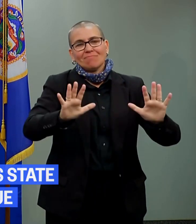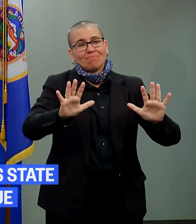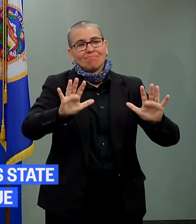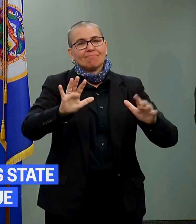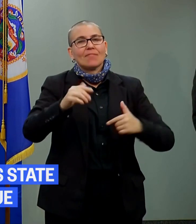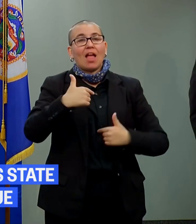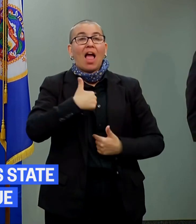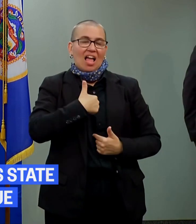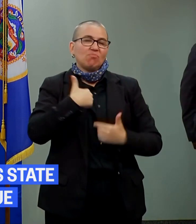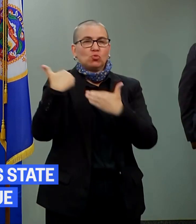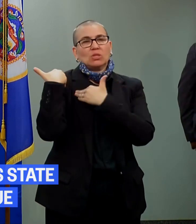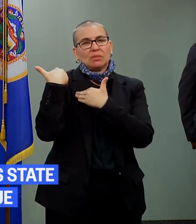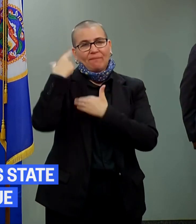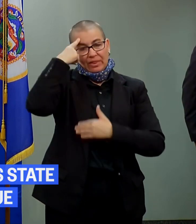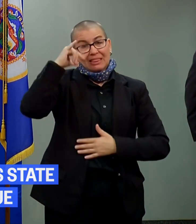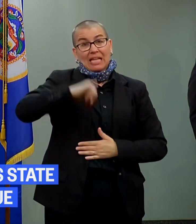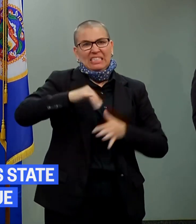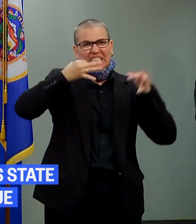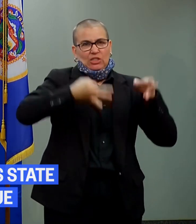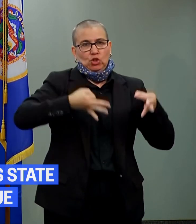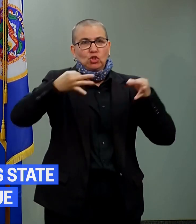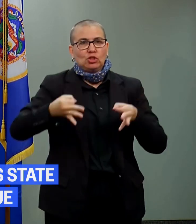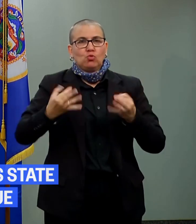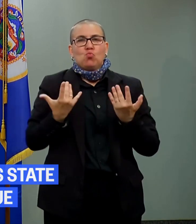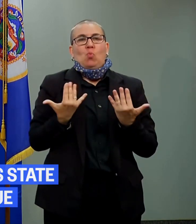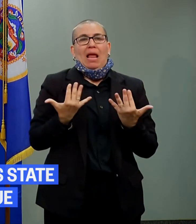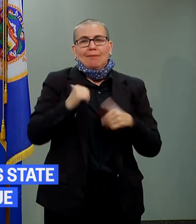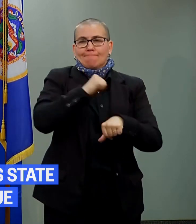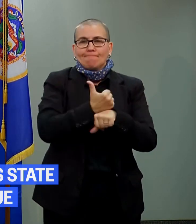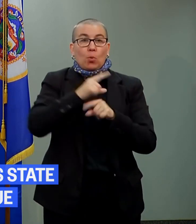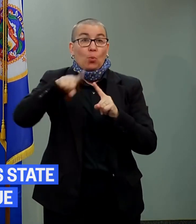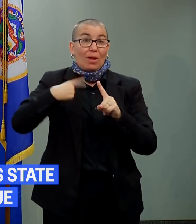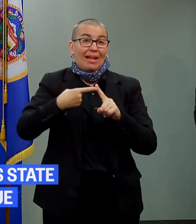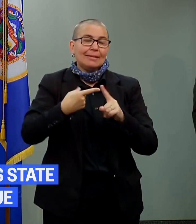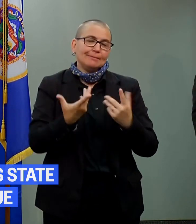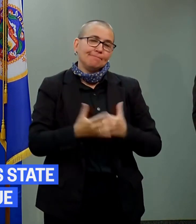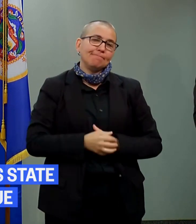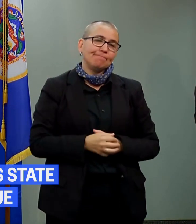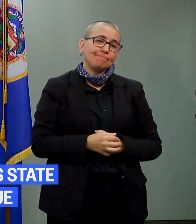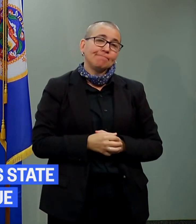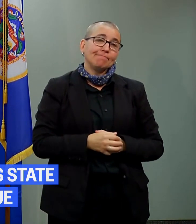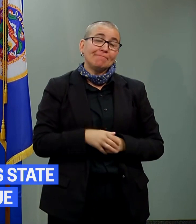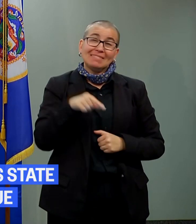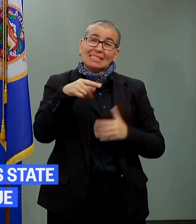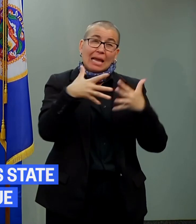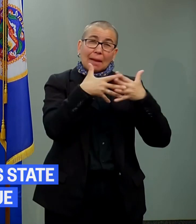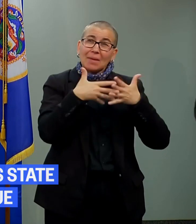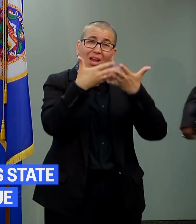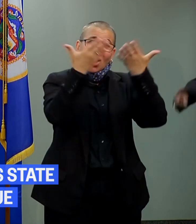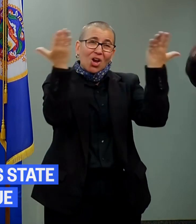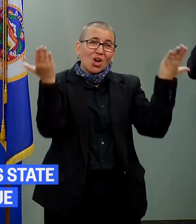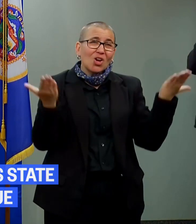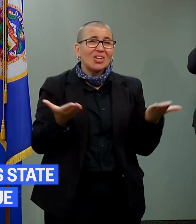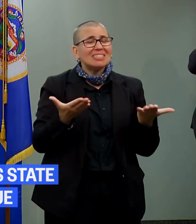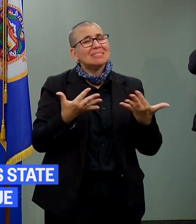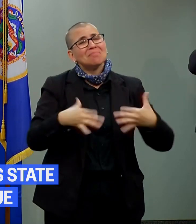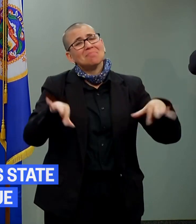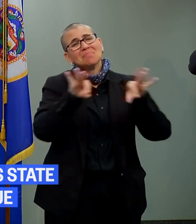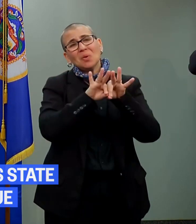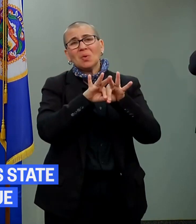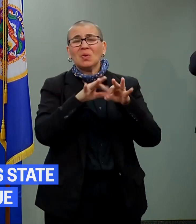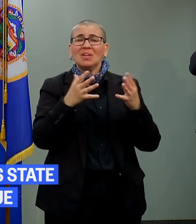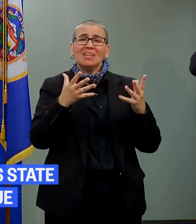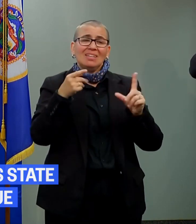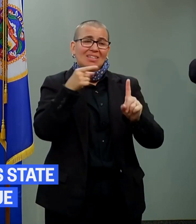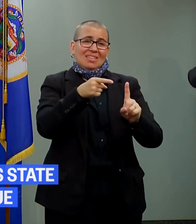those responsibilities. That means if you're going to do this, and I think in our country it's important, if it succeeds because you did